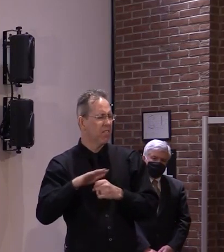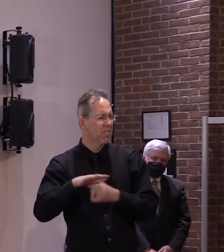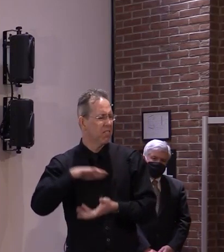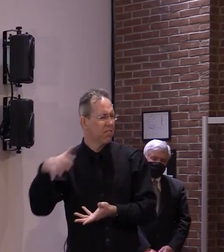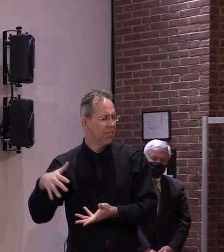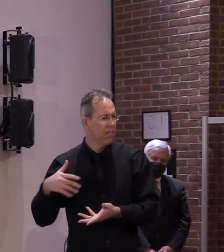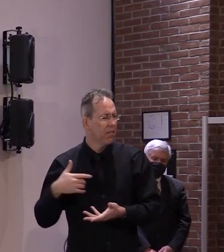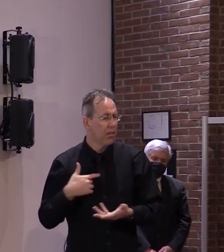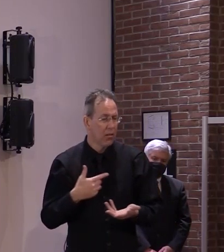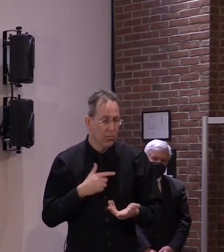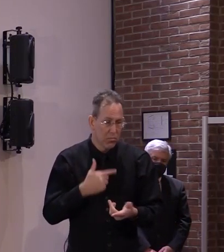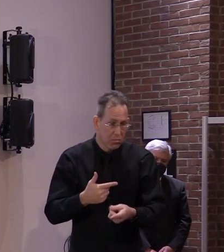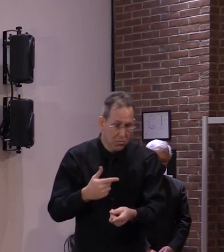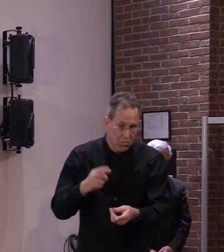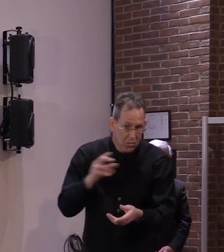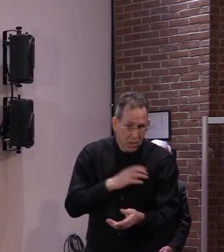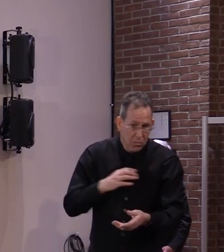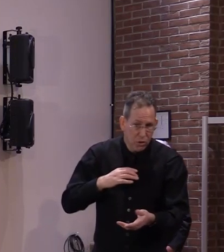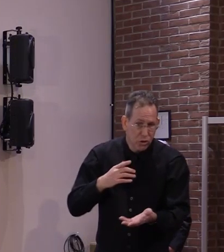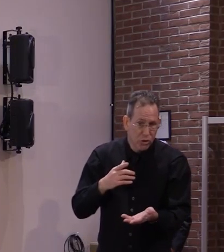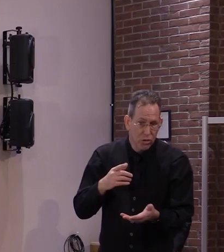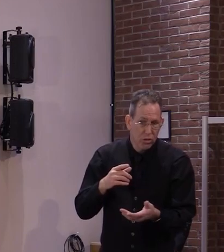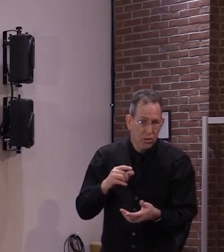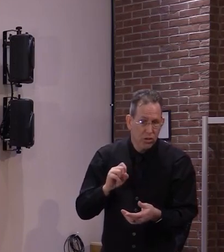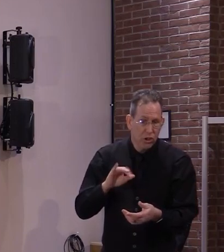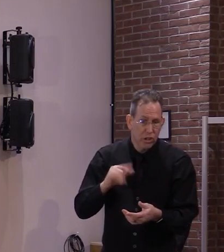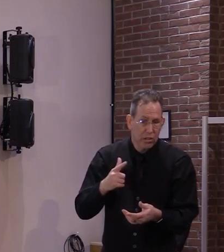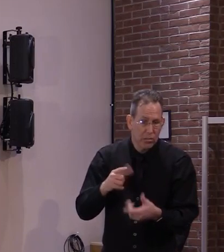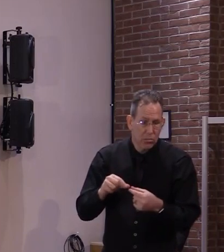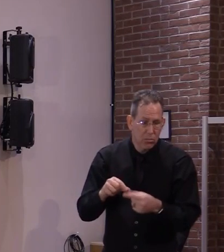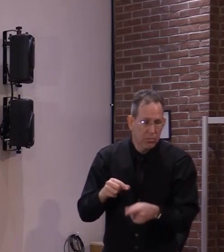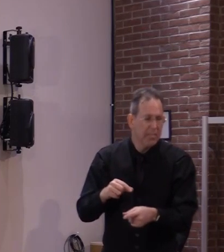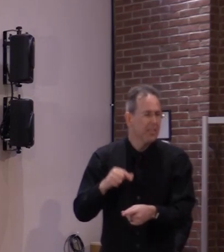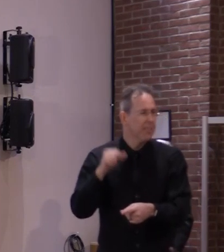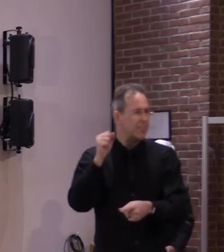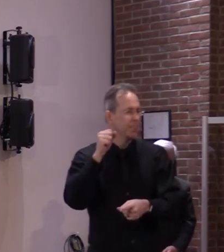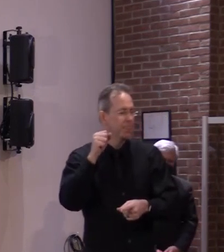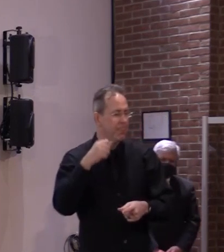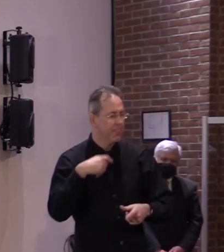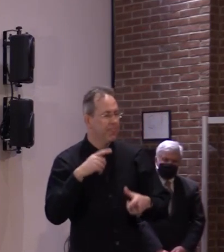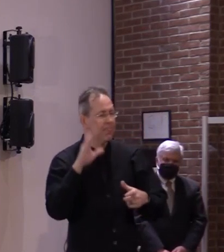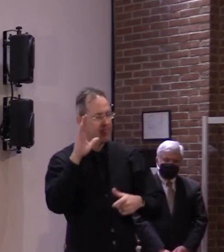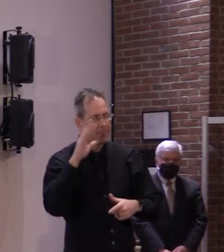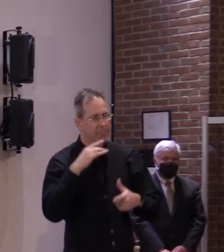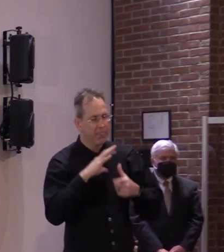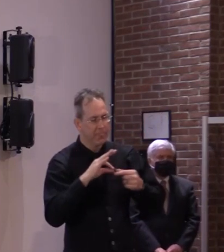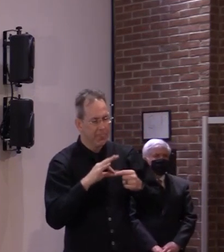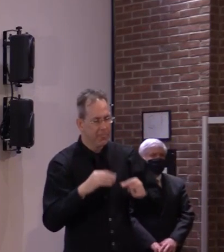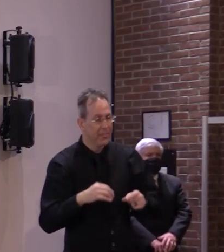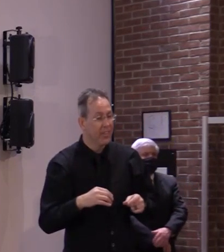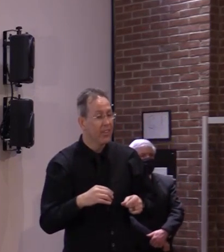that. I am, Governor. Thanks for the question. That is accurate. We have